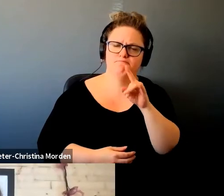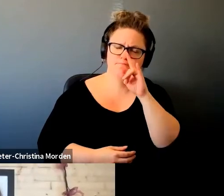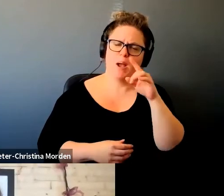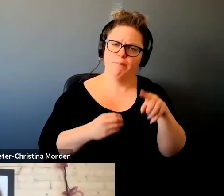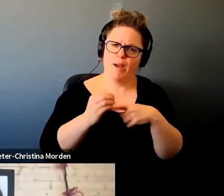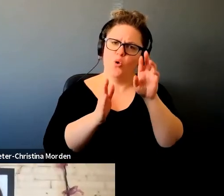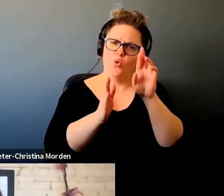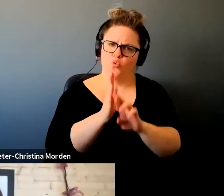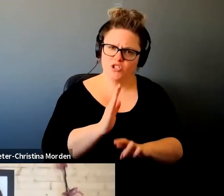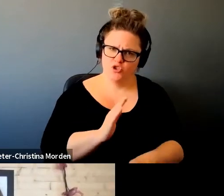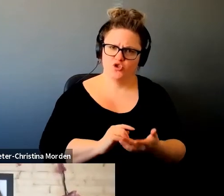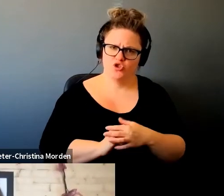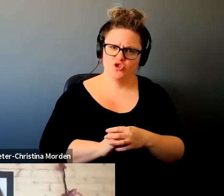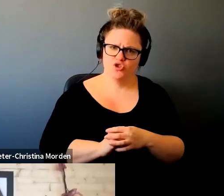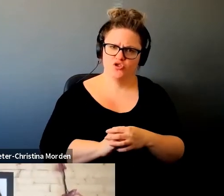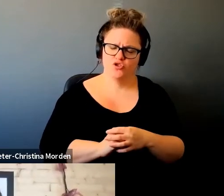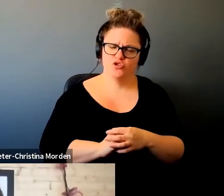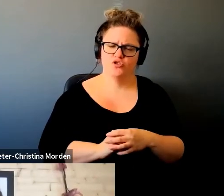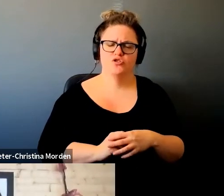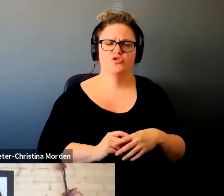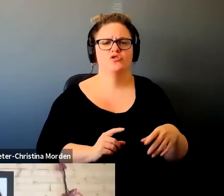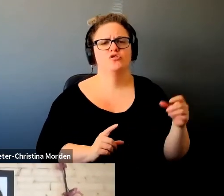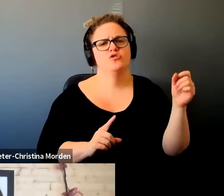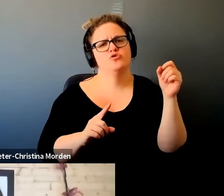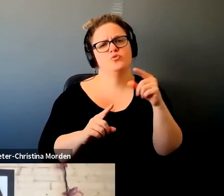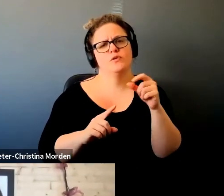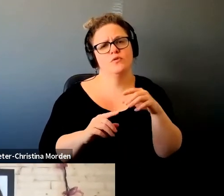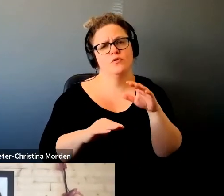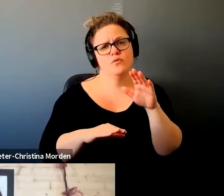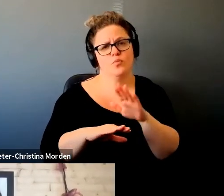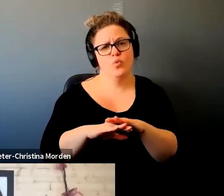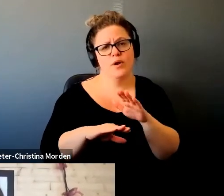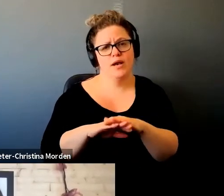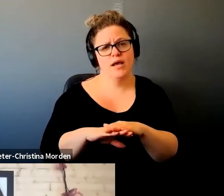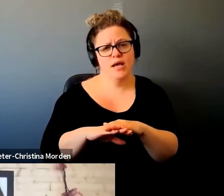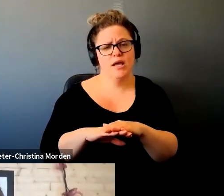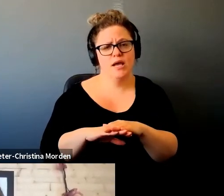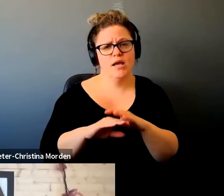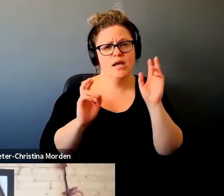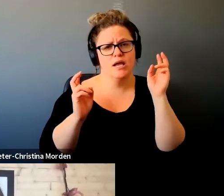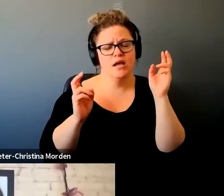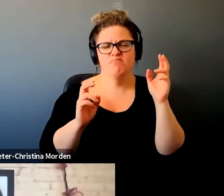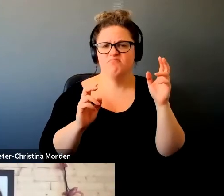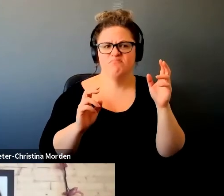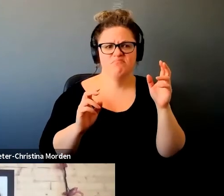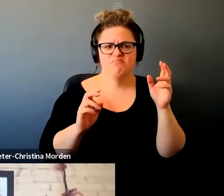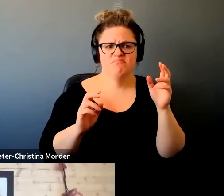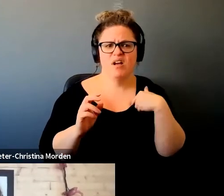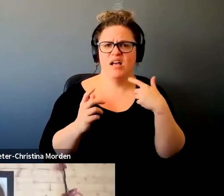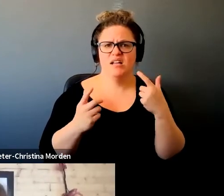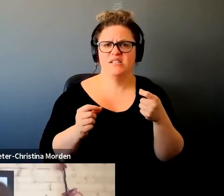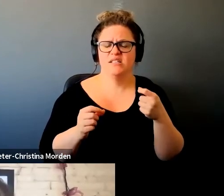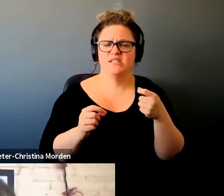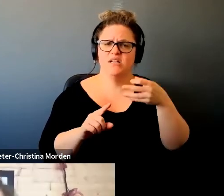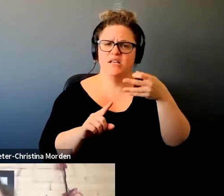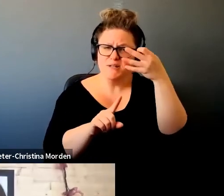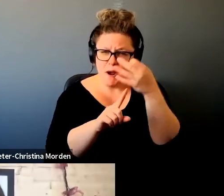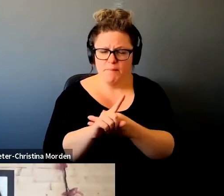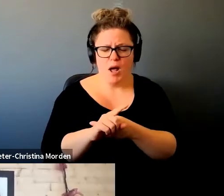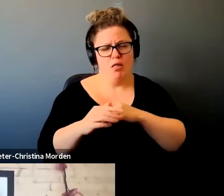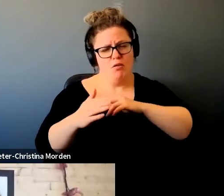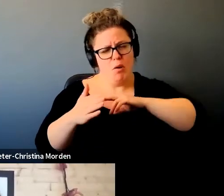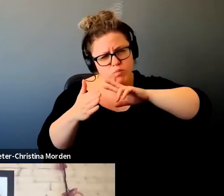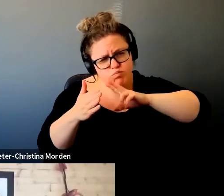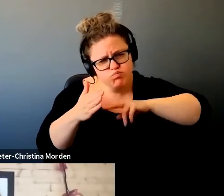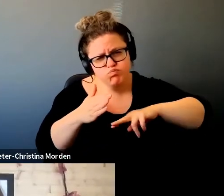Warning Satan was like a result of 9 months of intense reading and